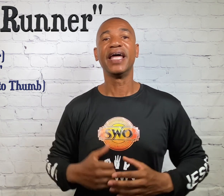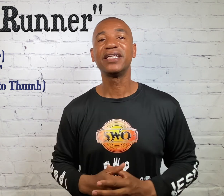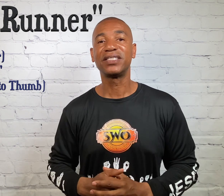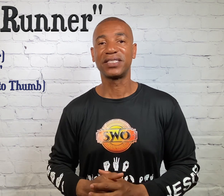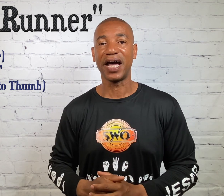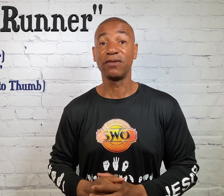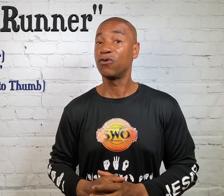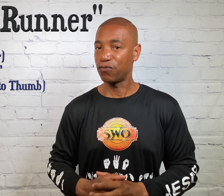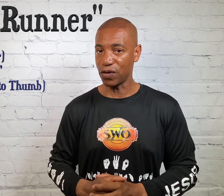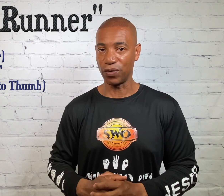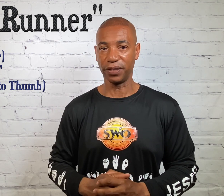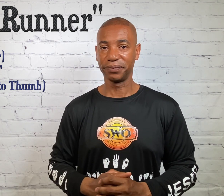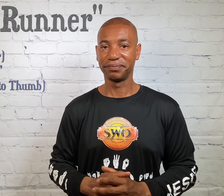That is the sign for front runner.